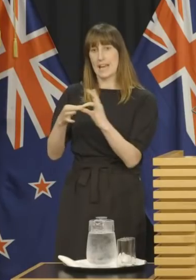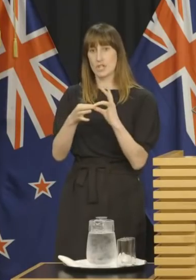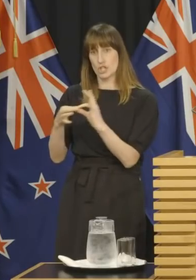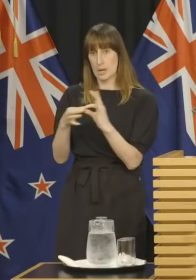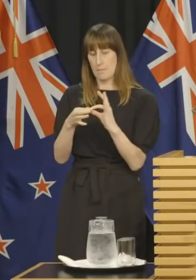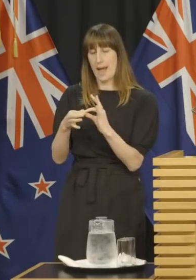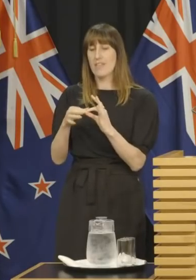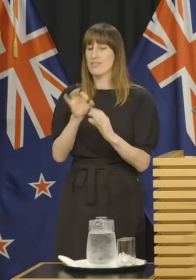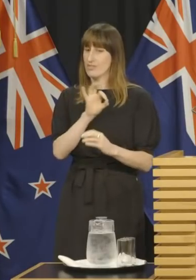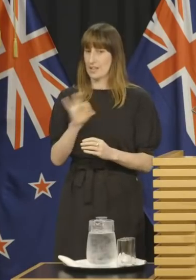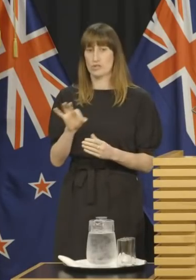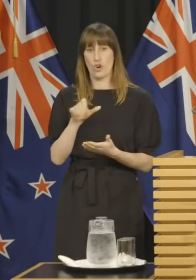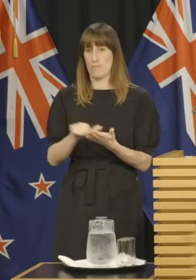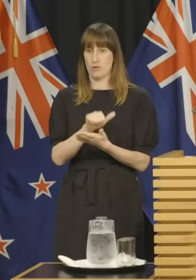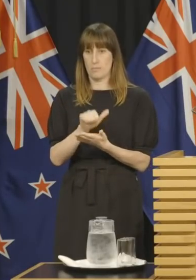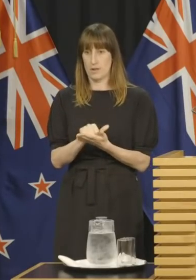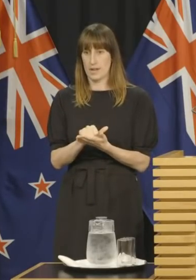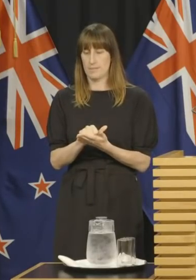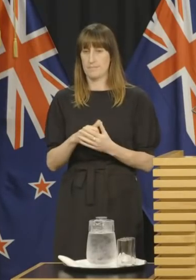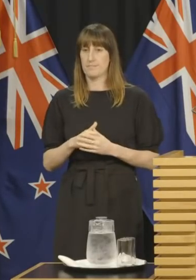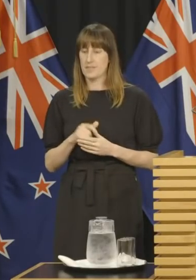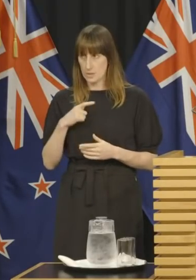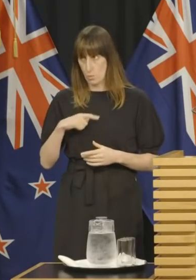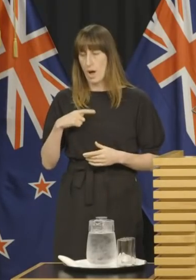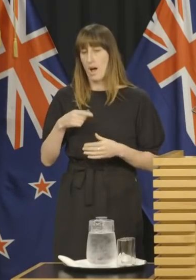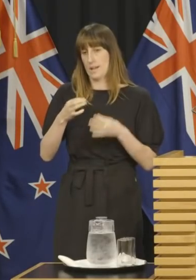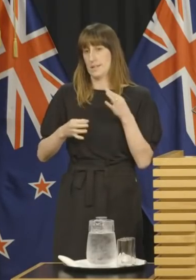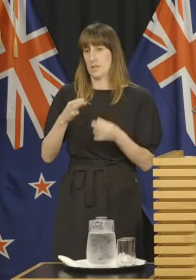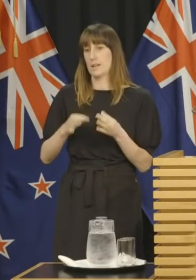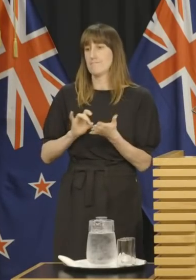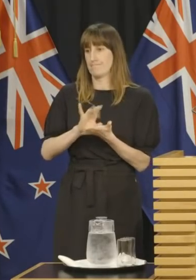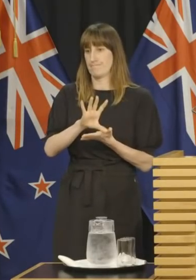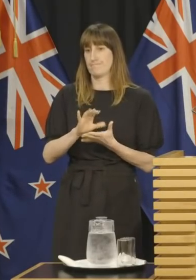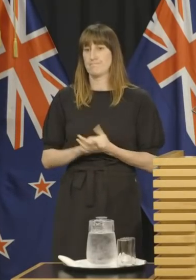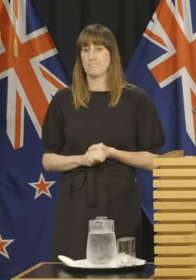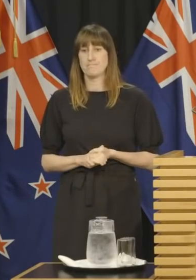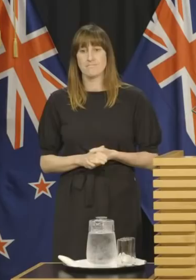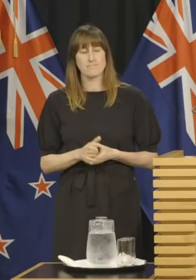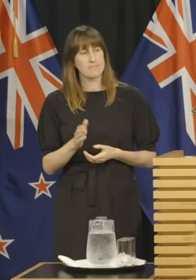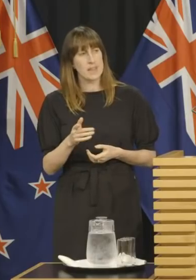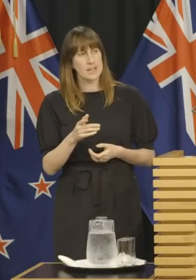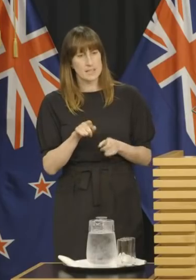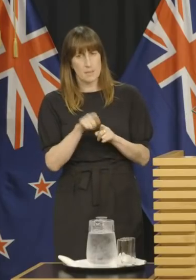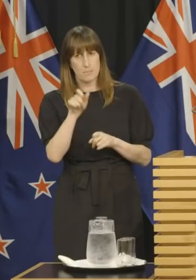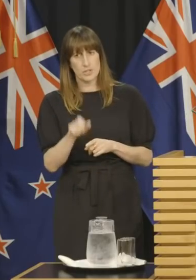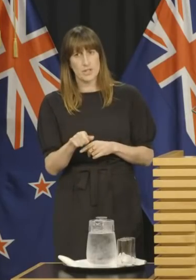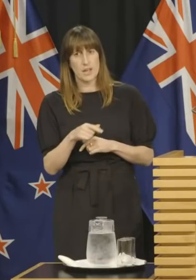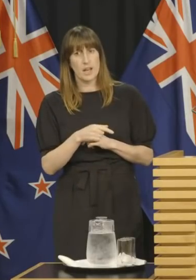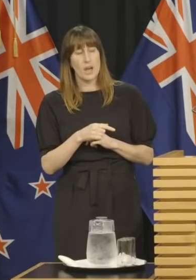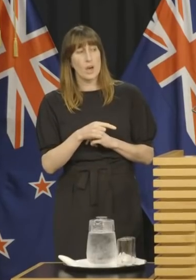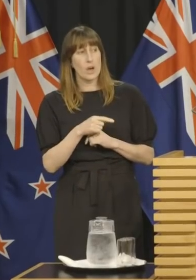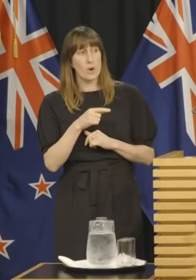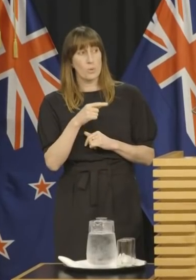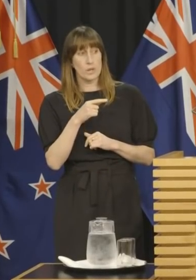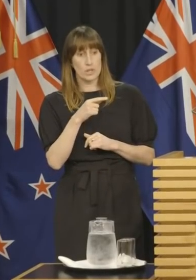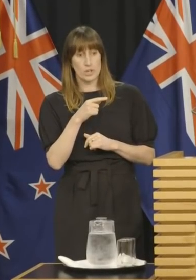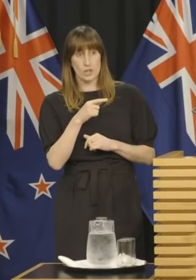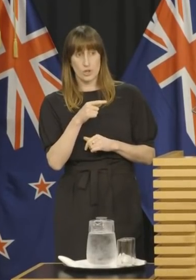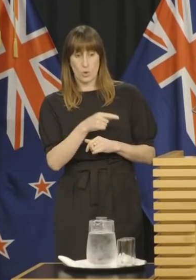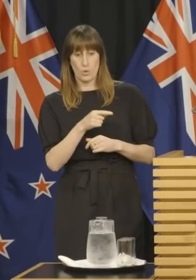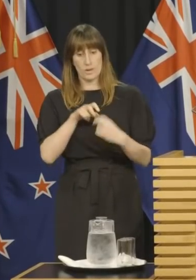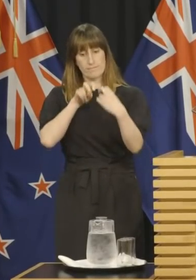my decision. And when you were speaking with him, did you talk to him about the Francis report and about how that